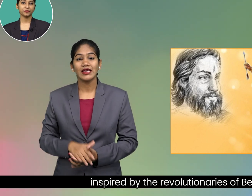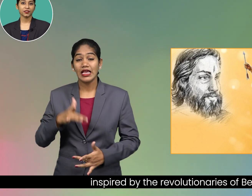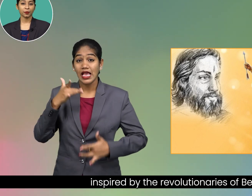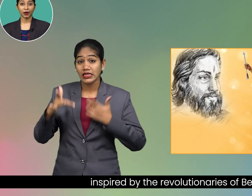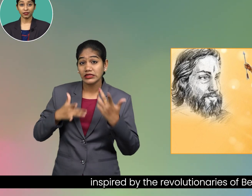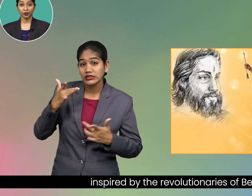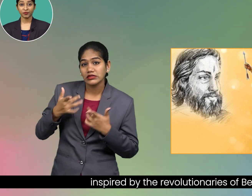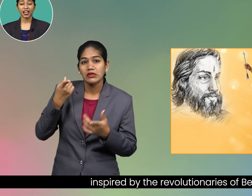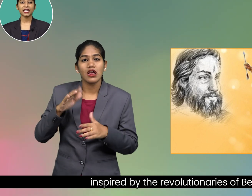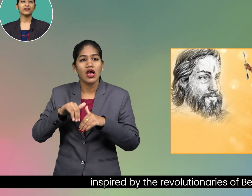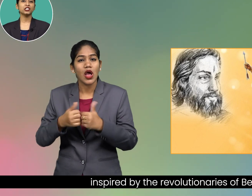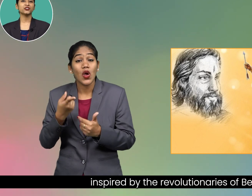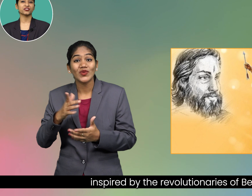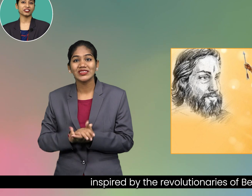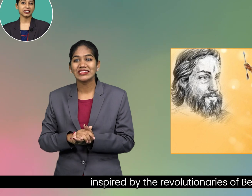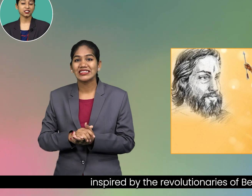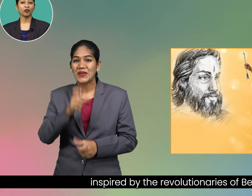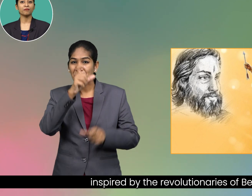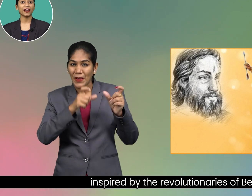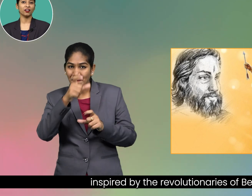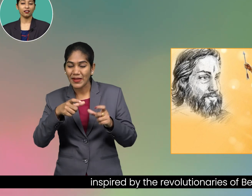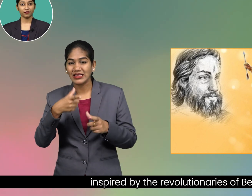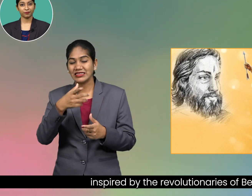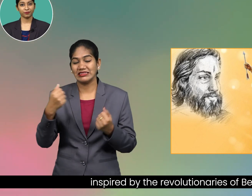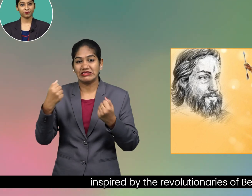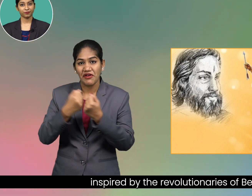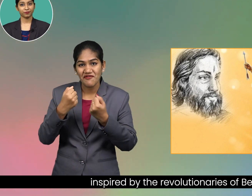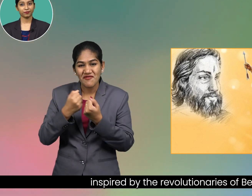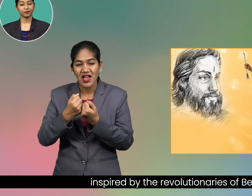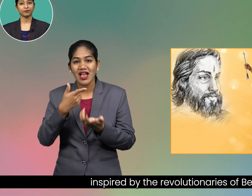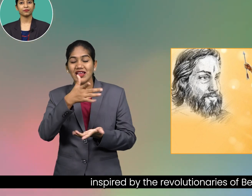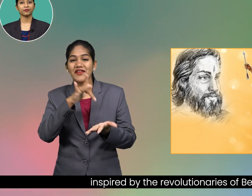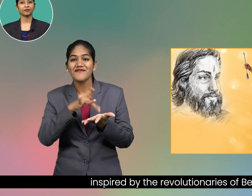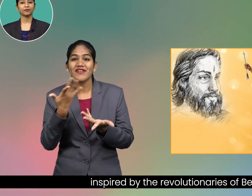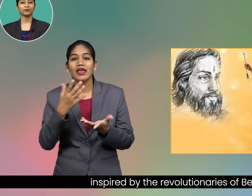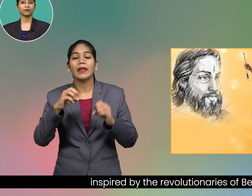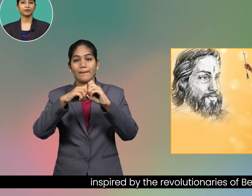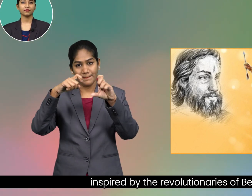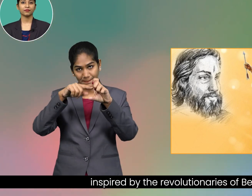inspired by the revolutionaries of Bengal.